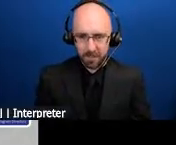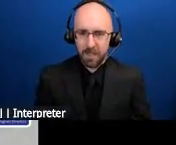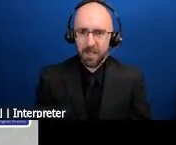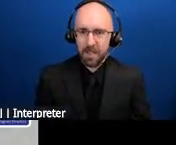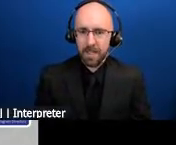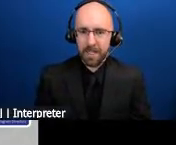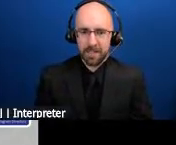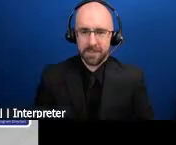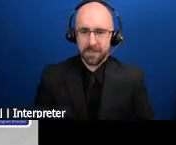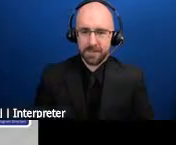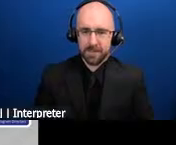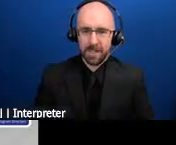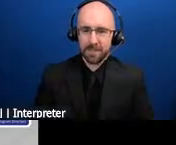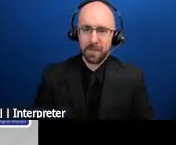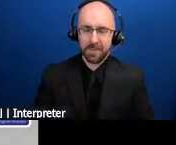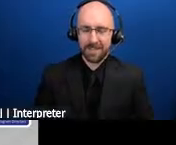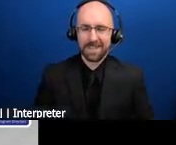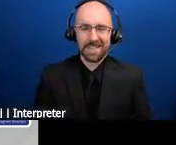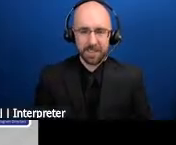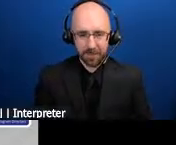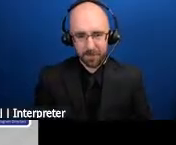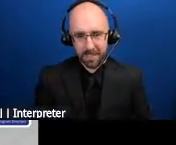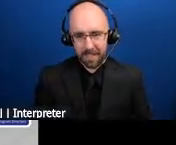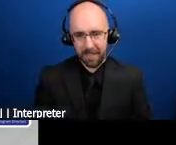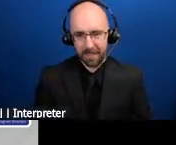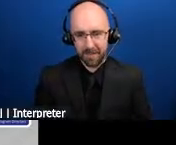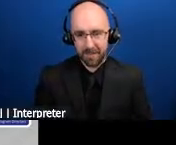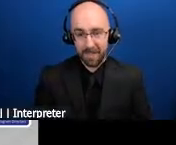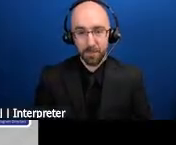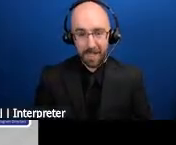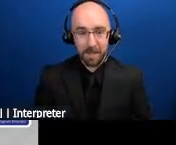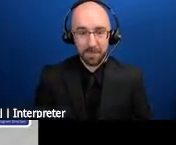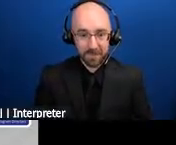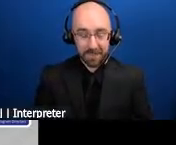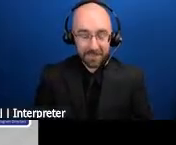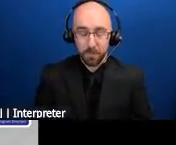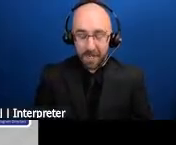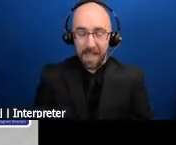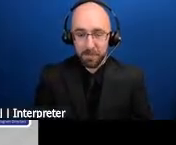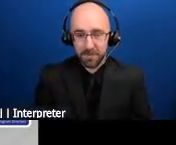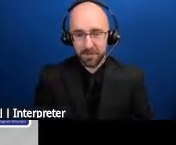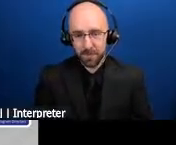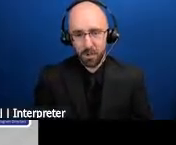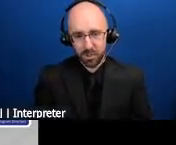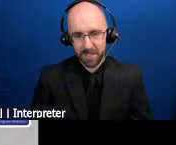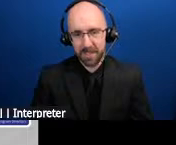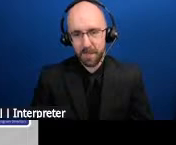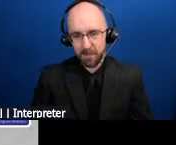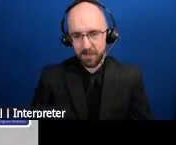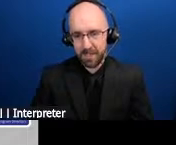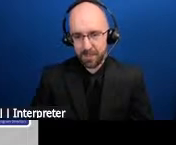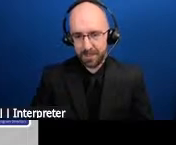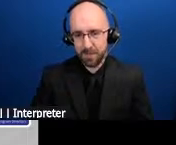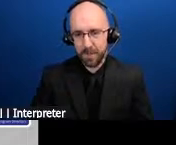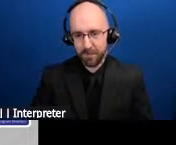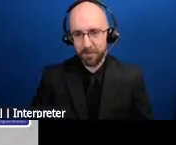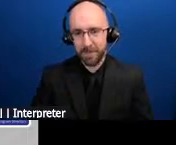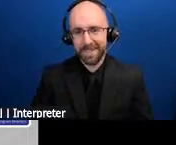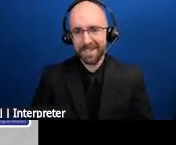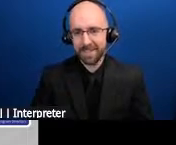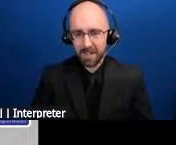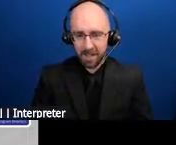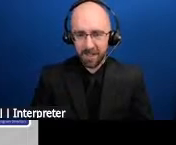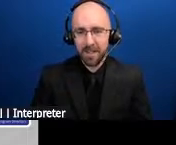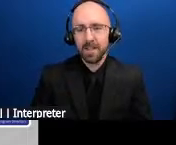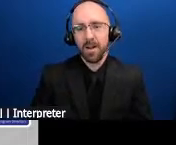available. It's not something that's continued. And that's what happens to marginalized populations whenever